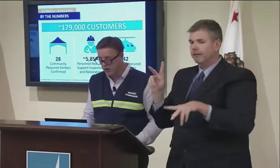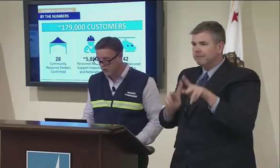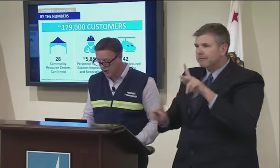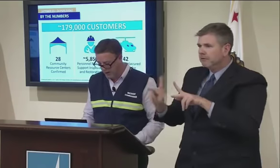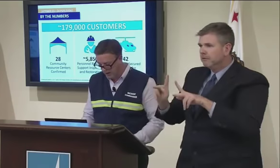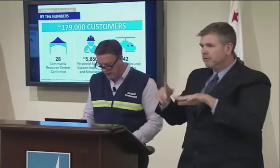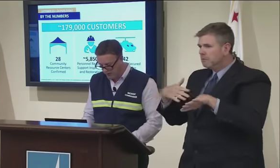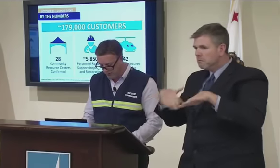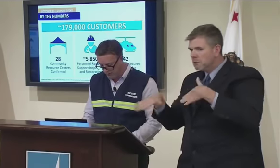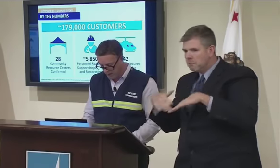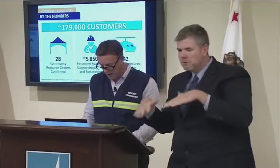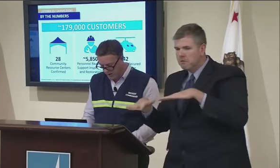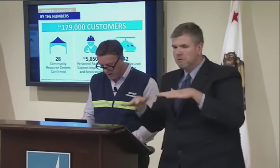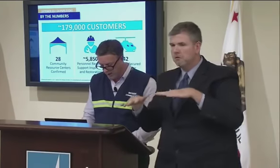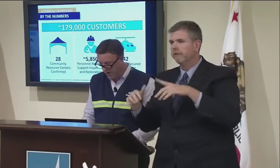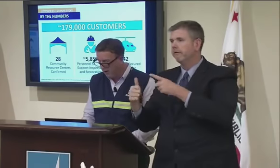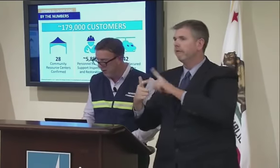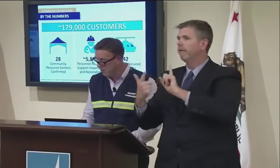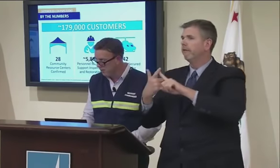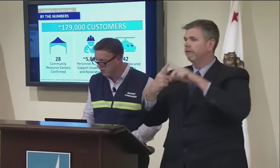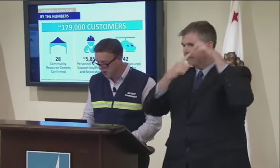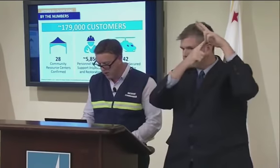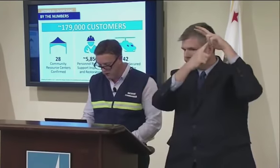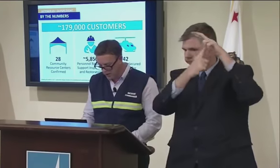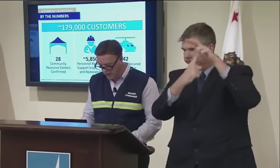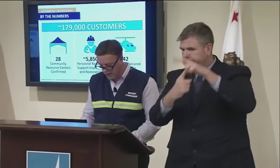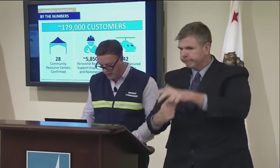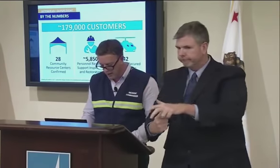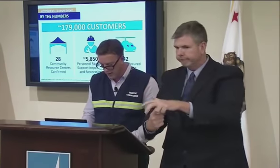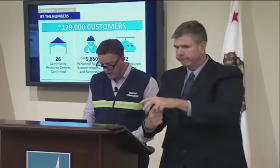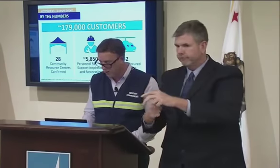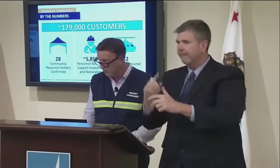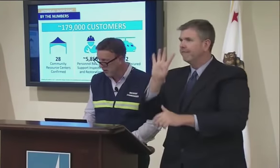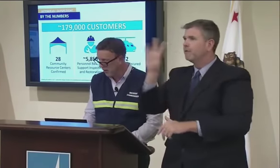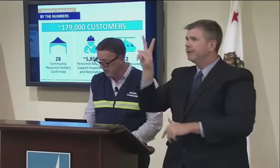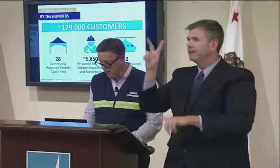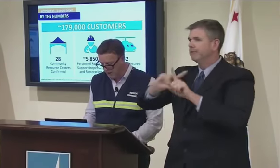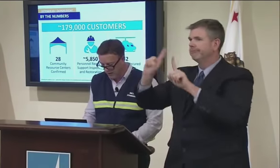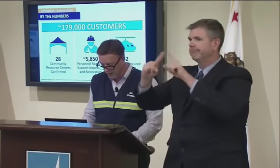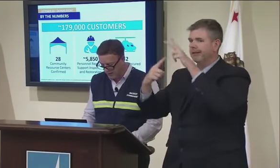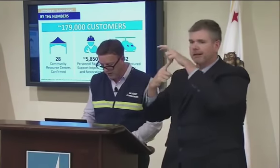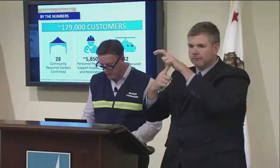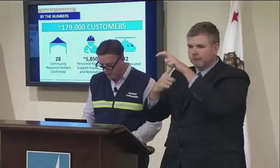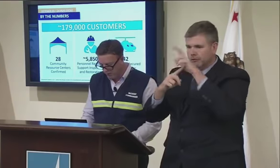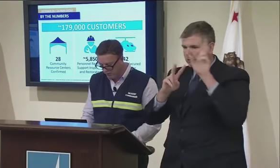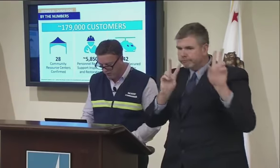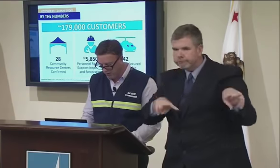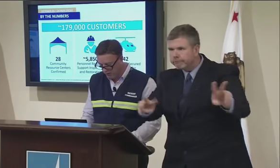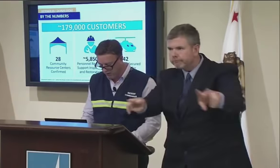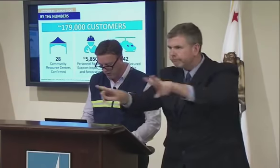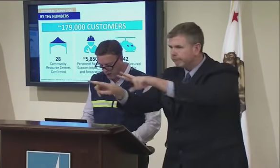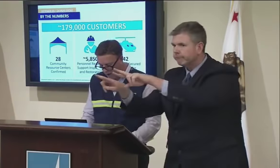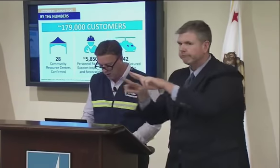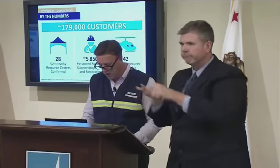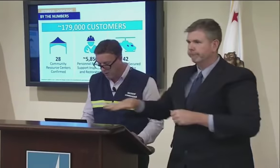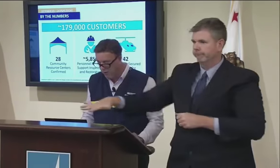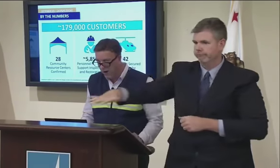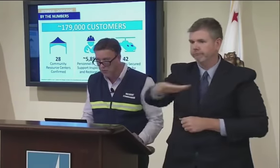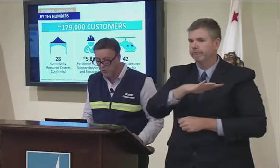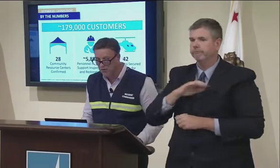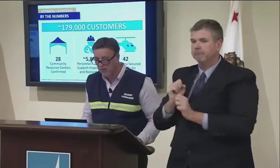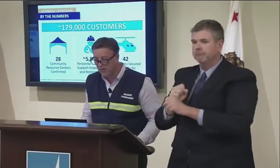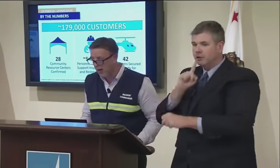have 42 helicopters that are in position and ready to begin that patrol sequence. We